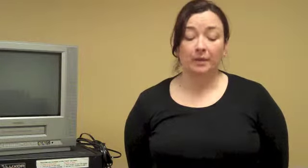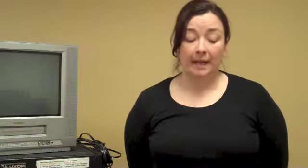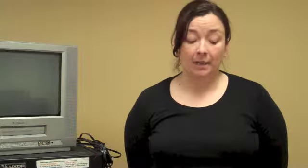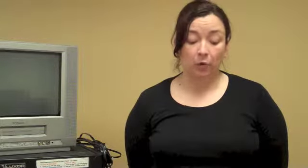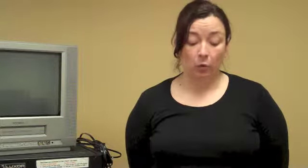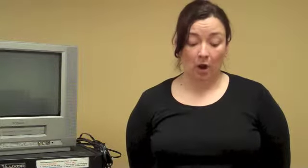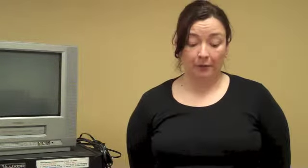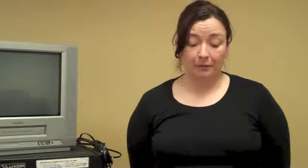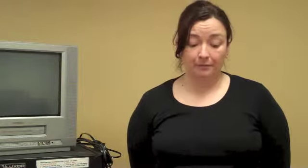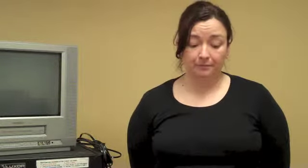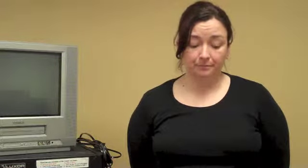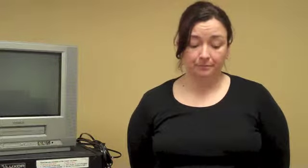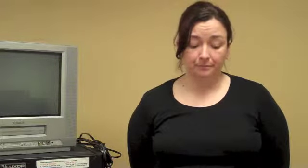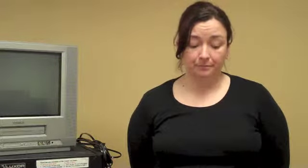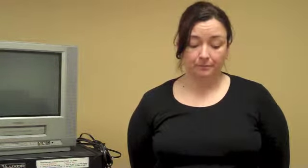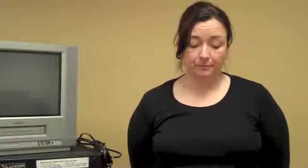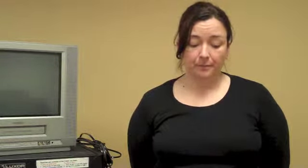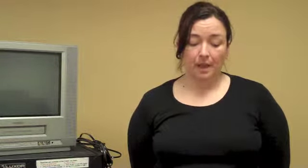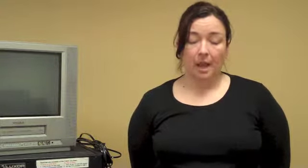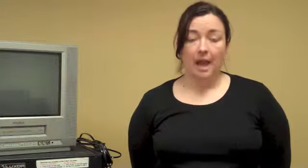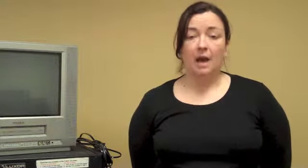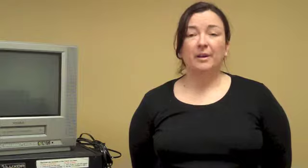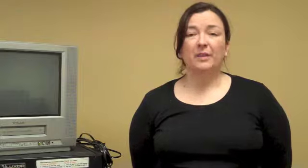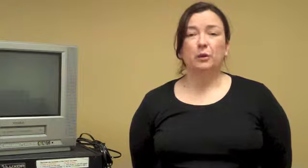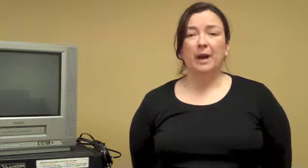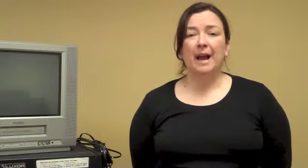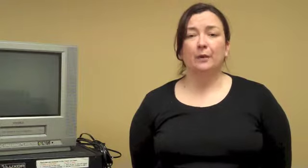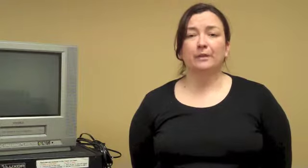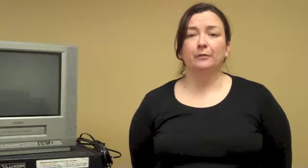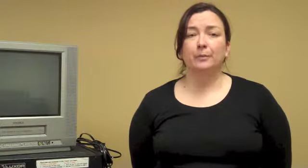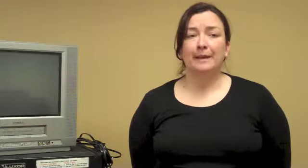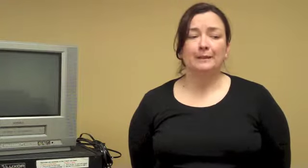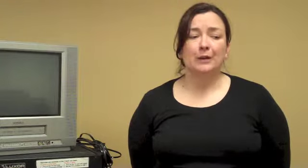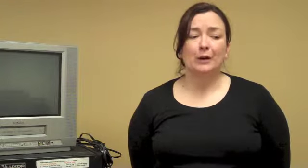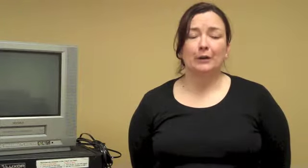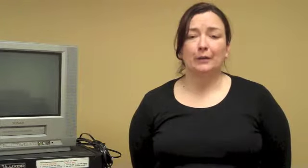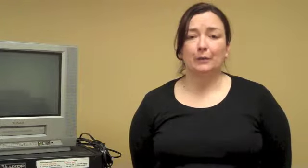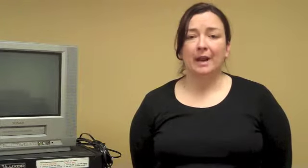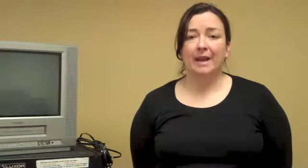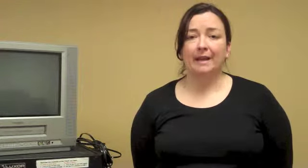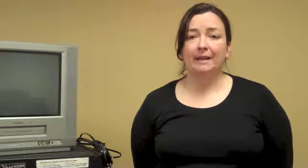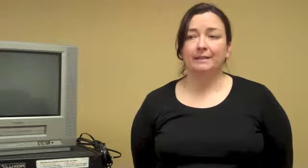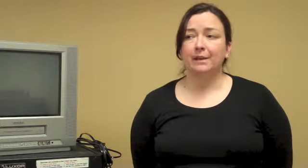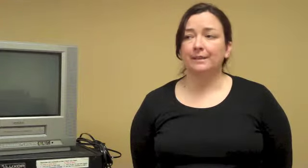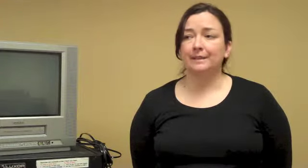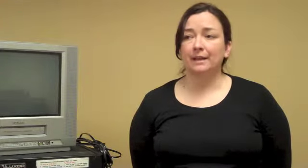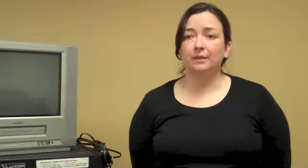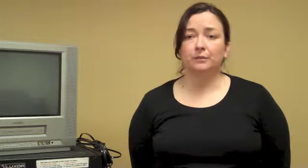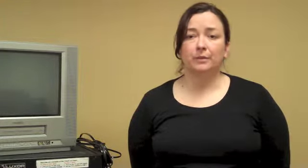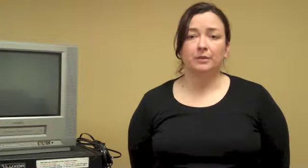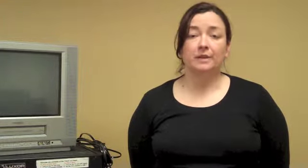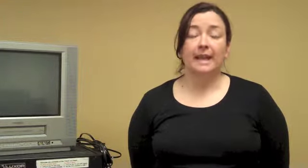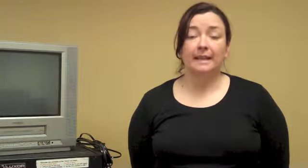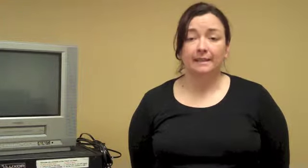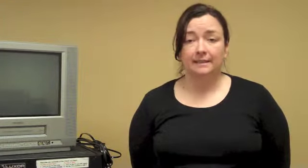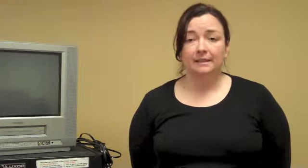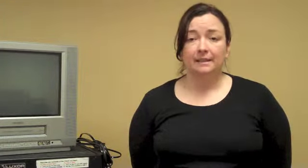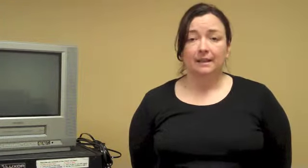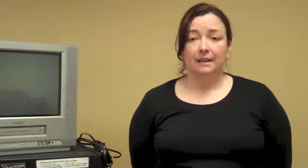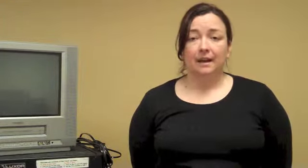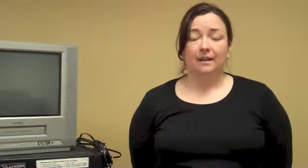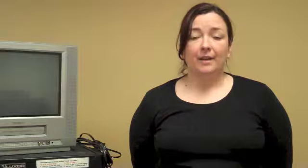longer hold any more water. How about the ground? If we're playing soccer in the rain and all of a sudden there's a